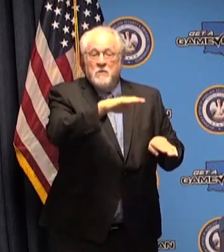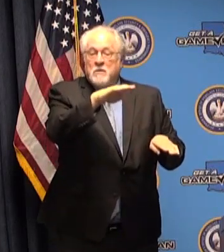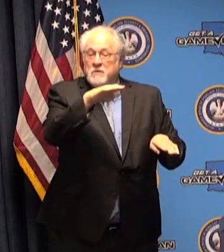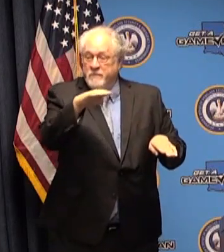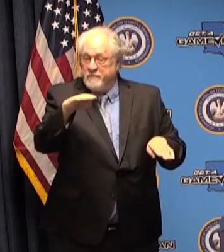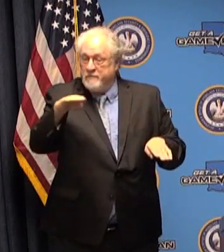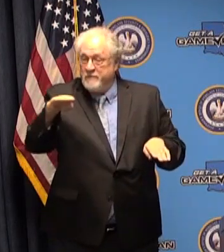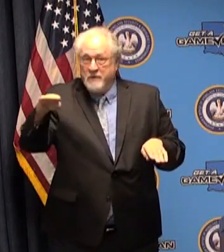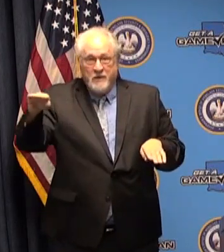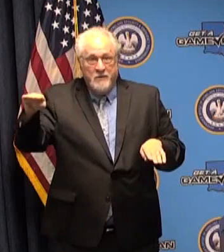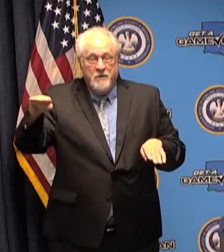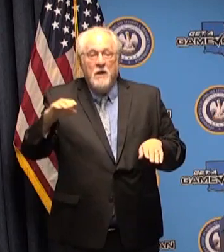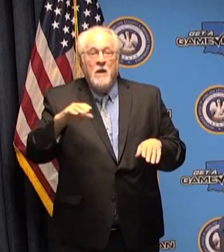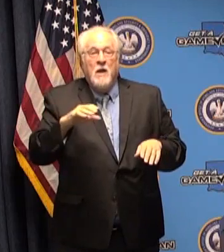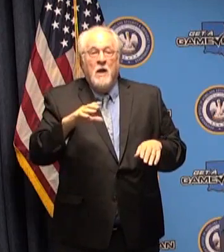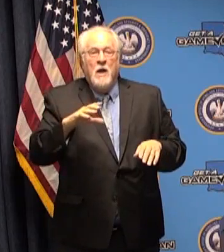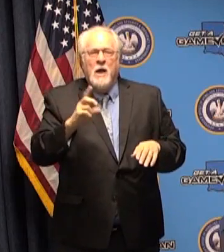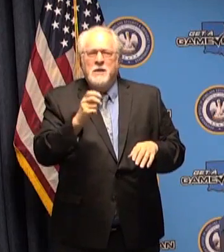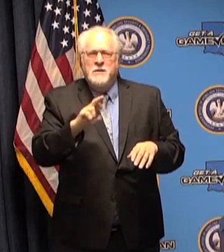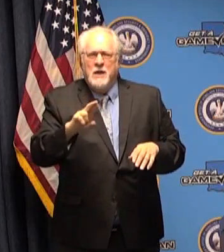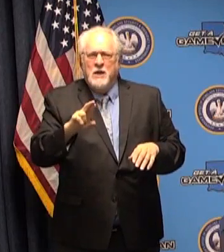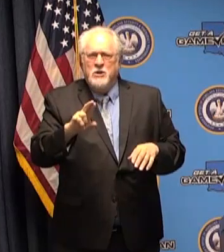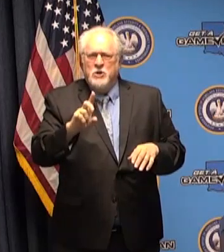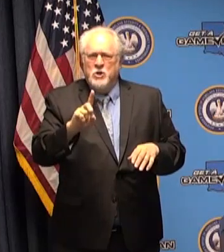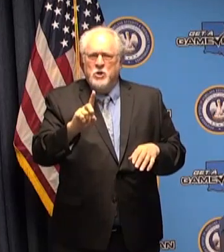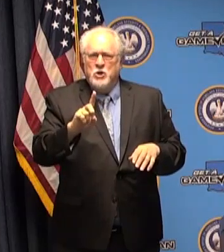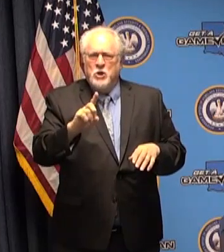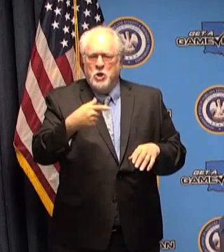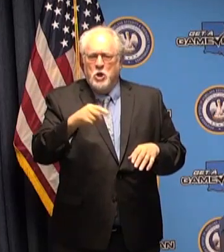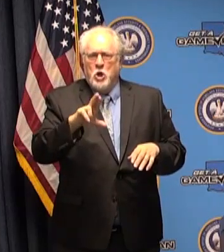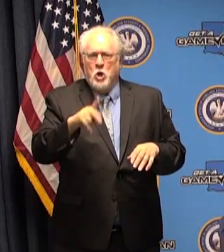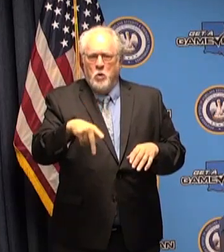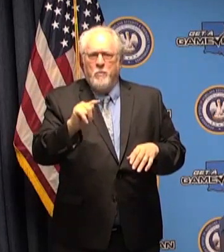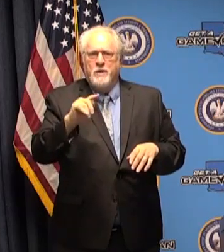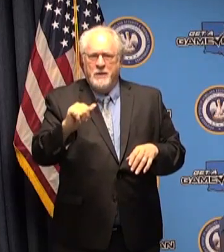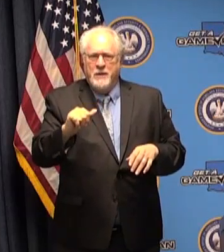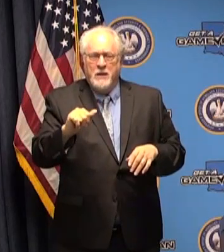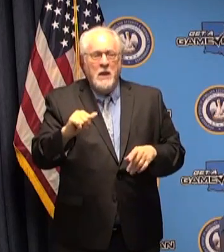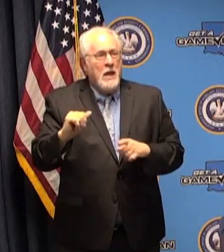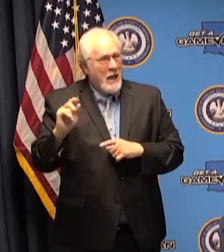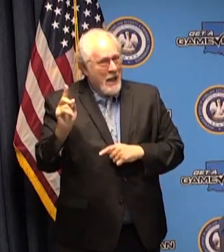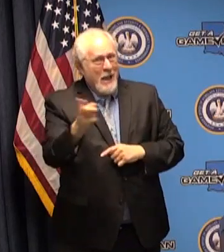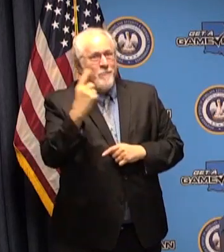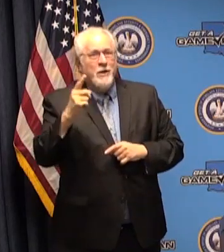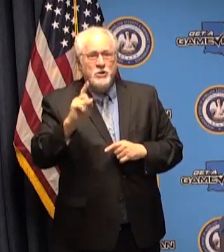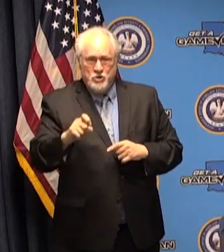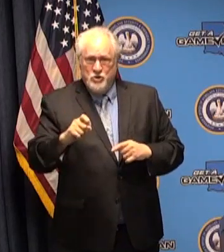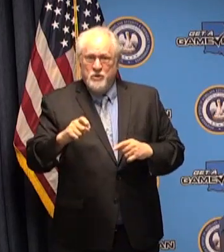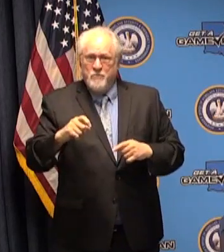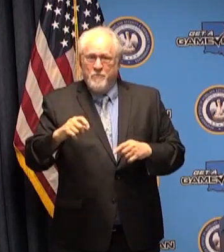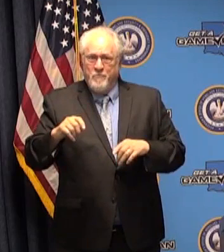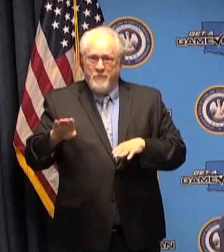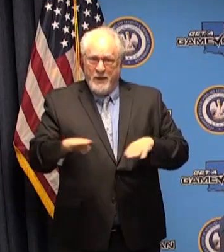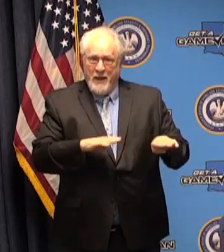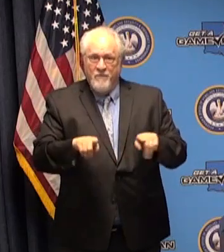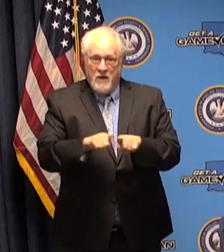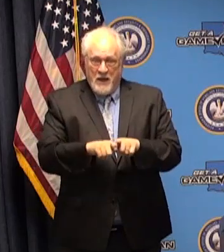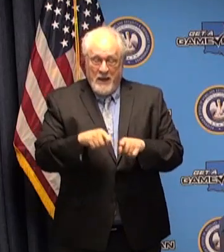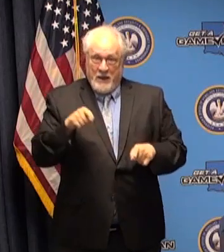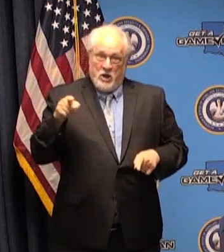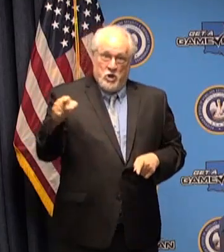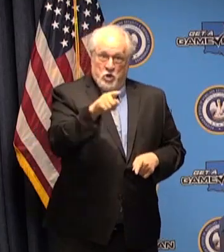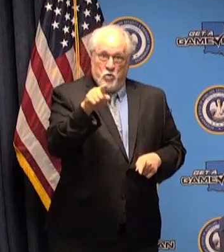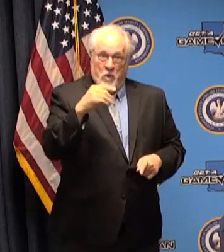curve. And I think it was Dr. Gupta on CNN that said everybody out there should be behaving as if they believe they